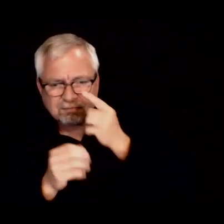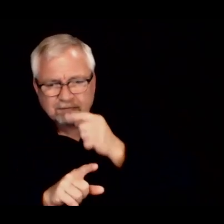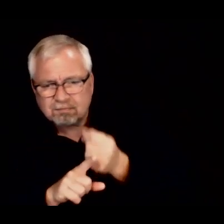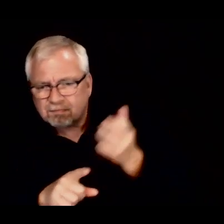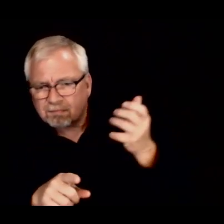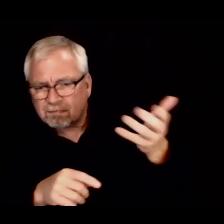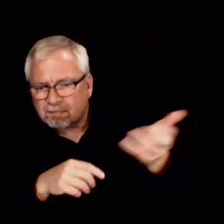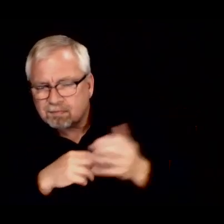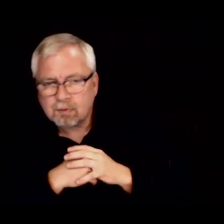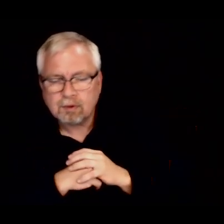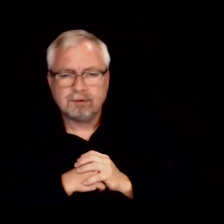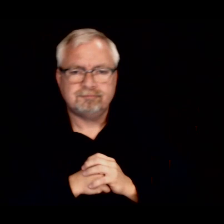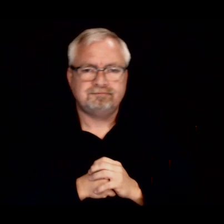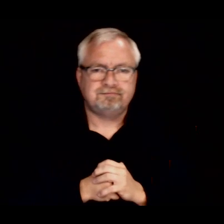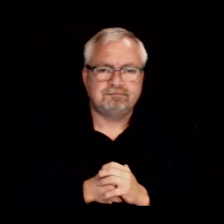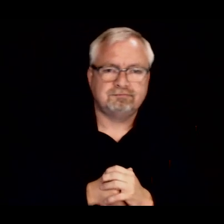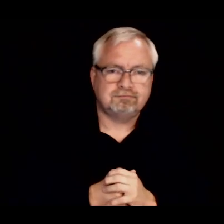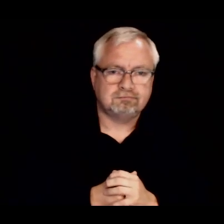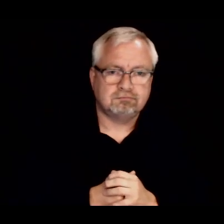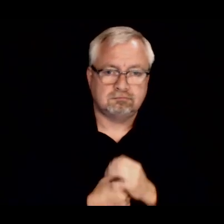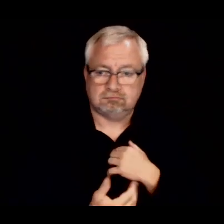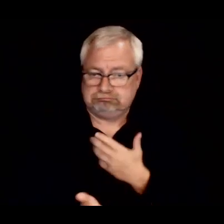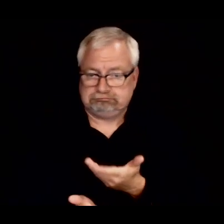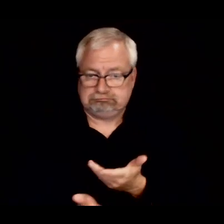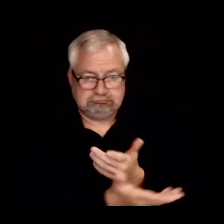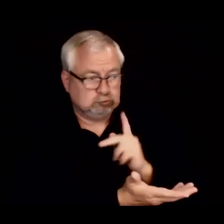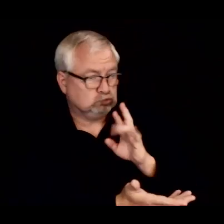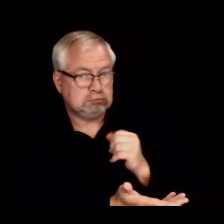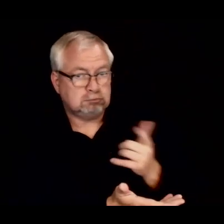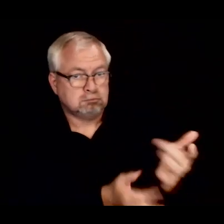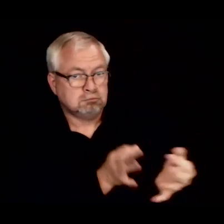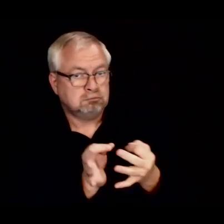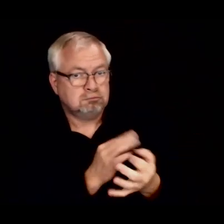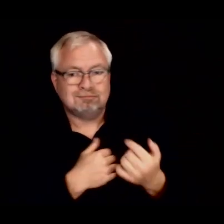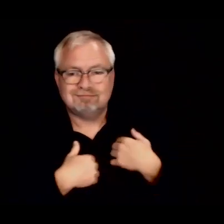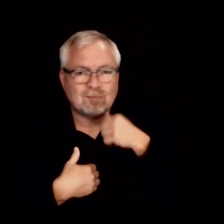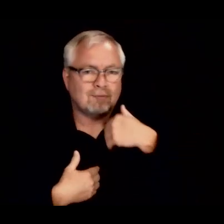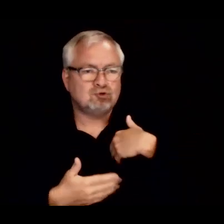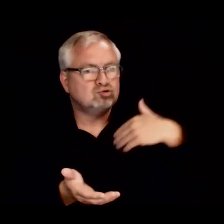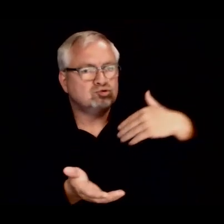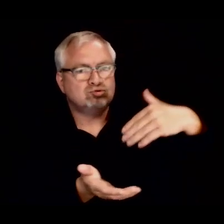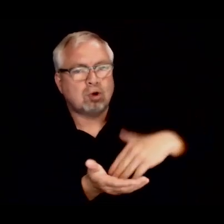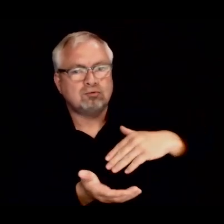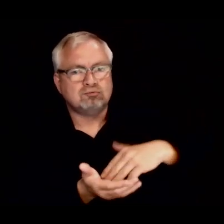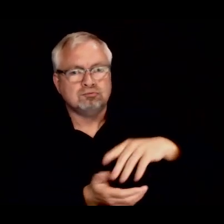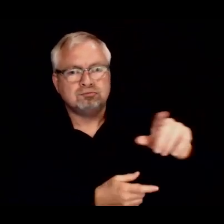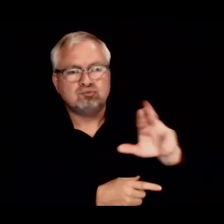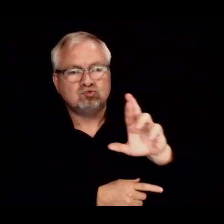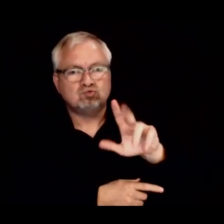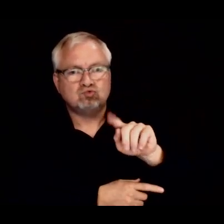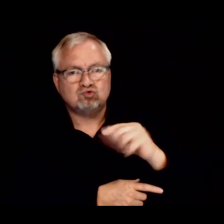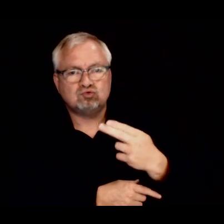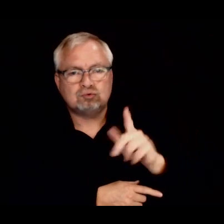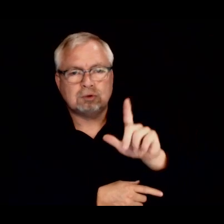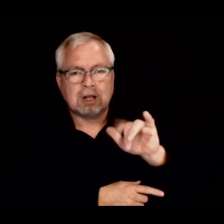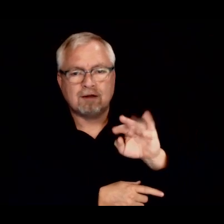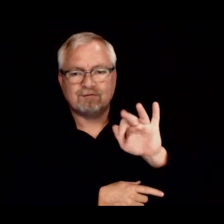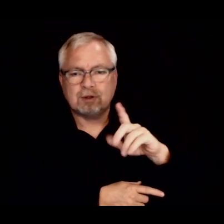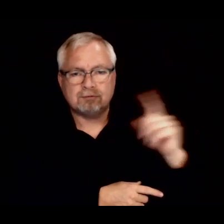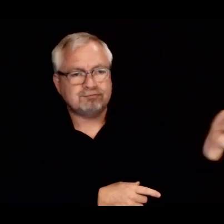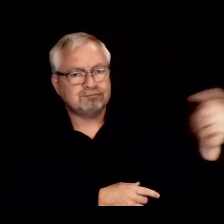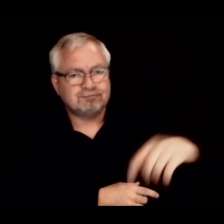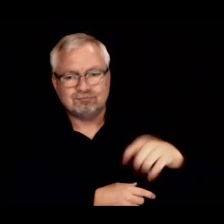Chris, can you take that? And we don't have Dr. Linfield on the call today, but we can perhaps revisit that with her at a later date. But Chris,